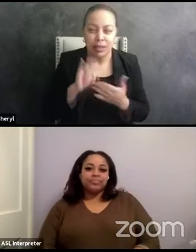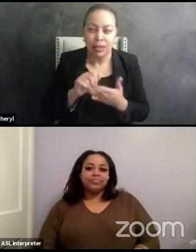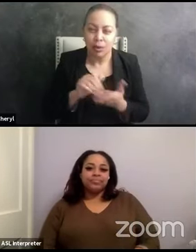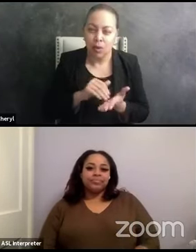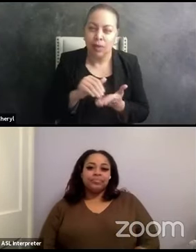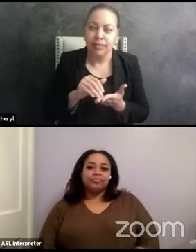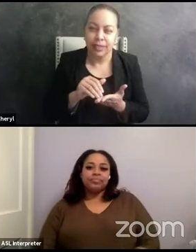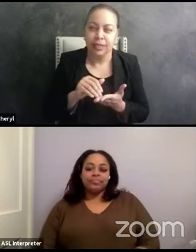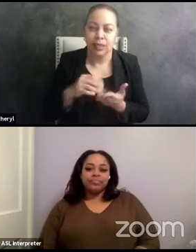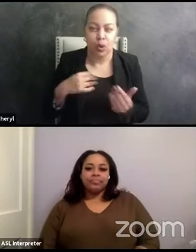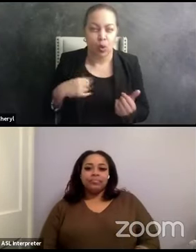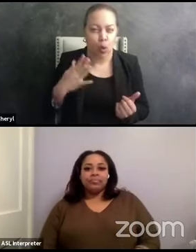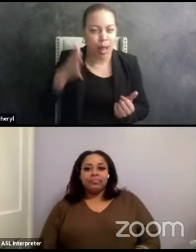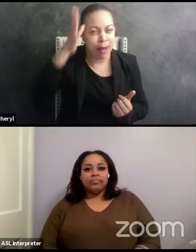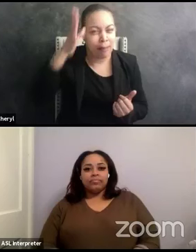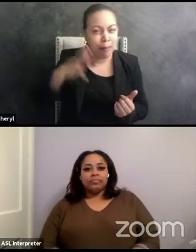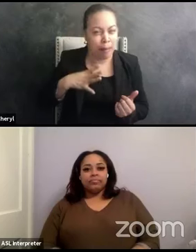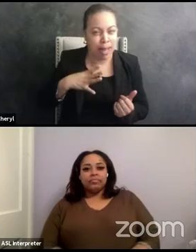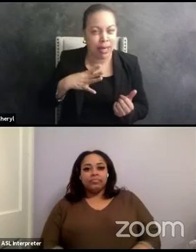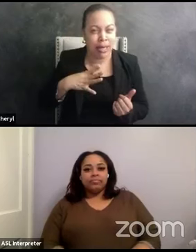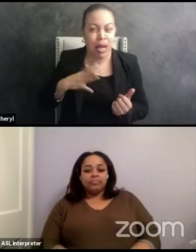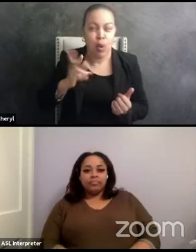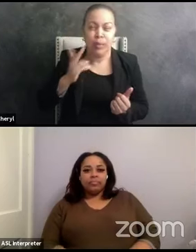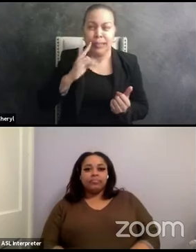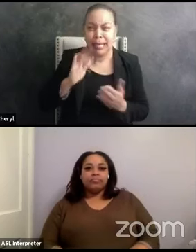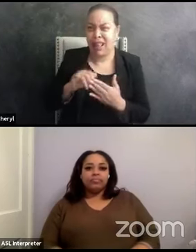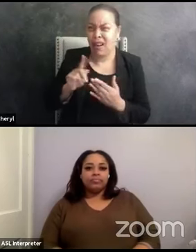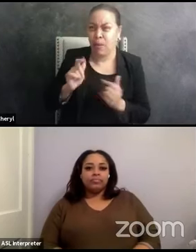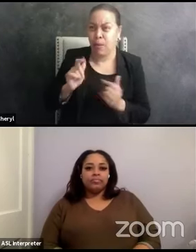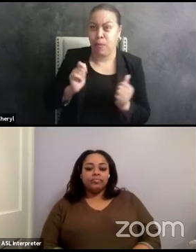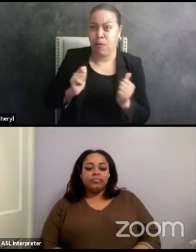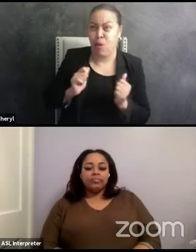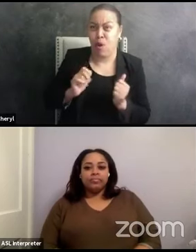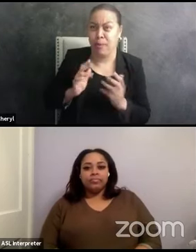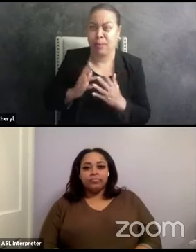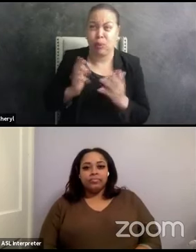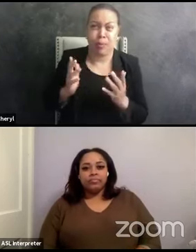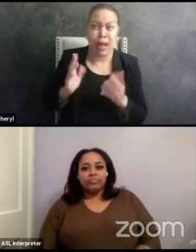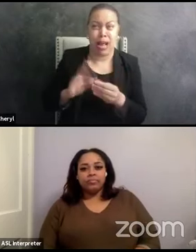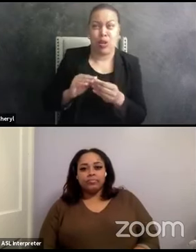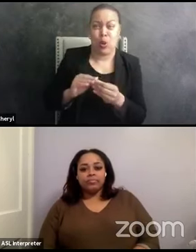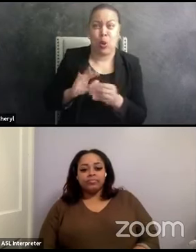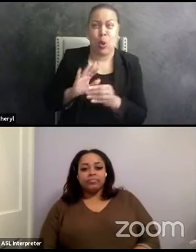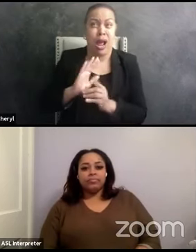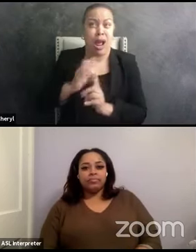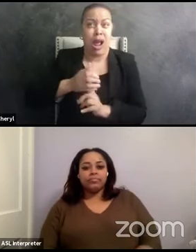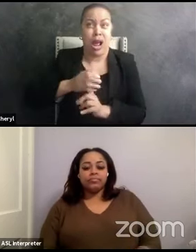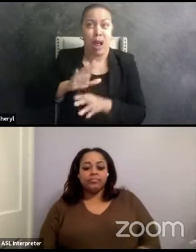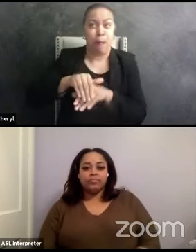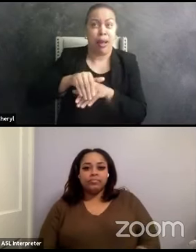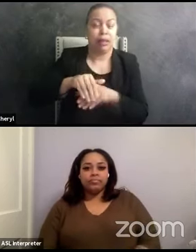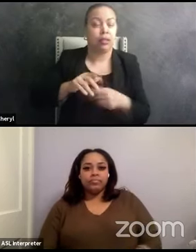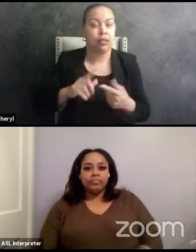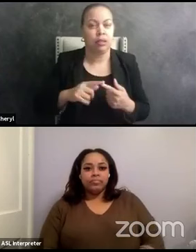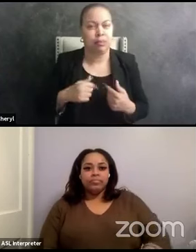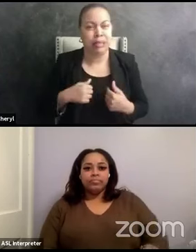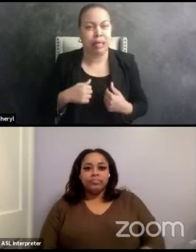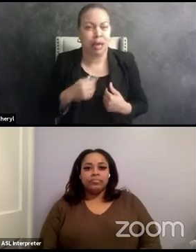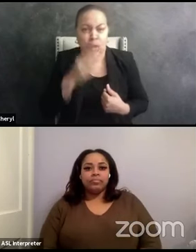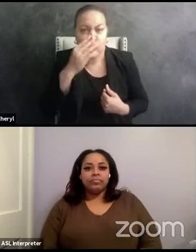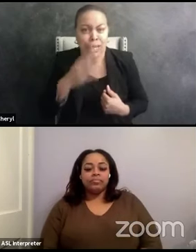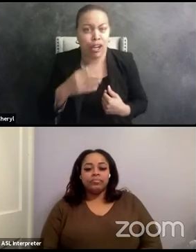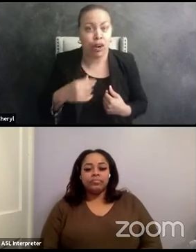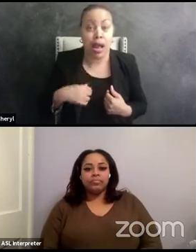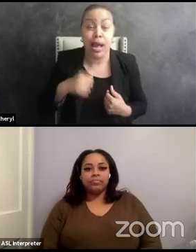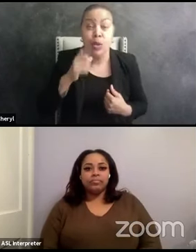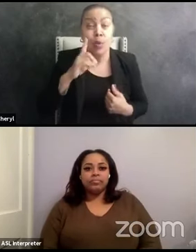times white men, where we see this overly performative, like, it doesn't do me, I don't care. I don't wake up thinking today's going to be the day where a white man